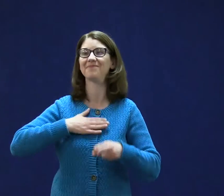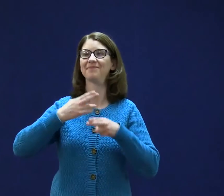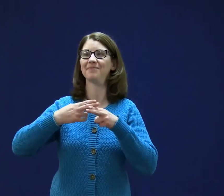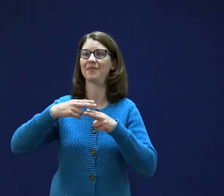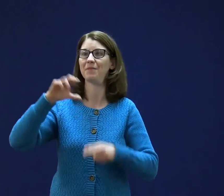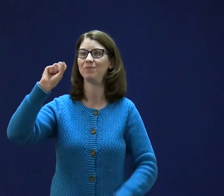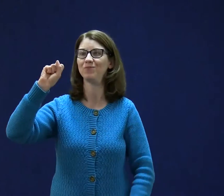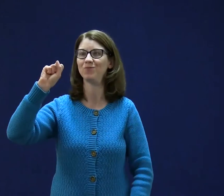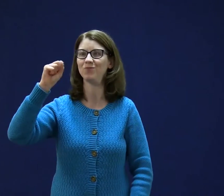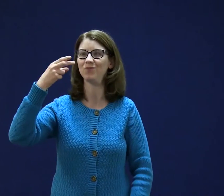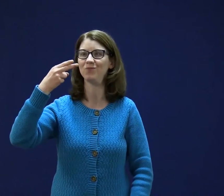Hi,